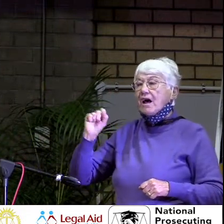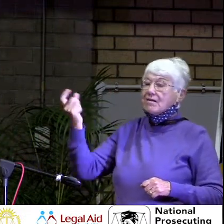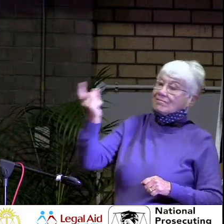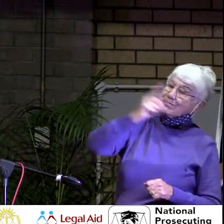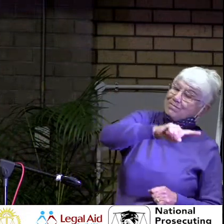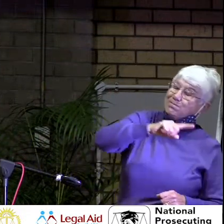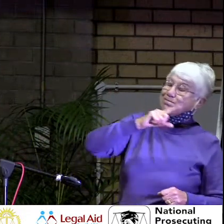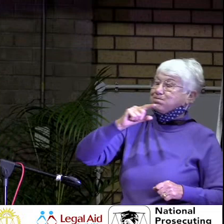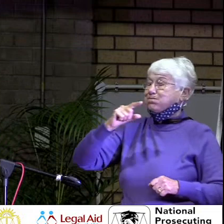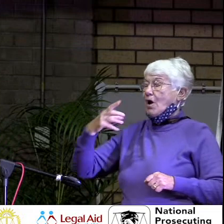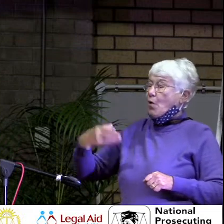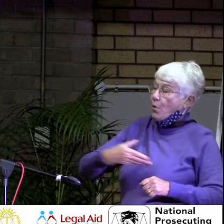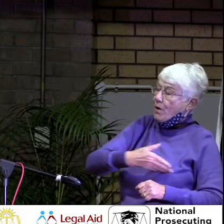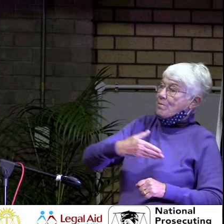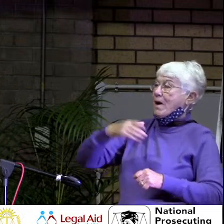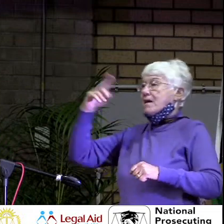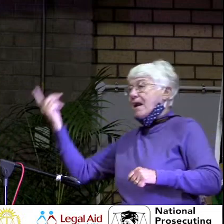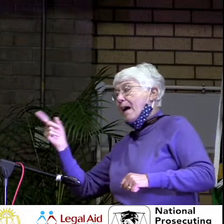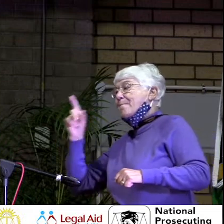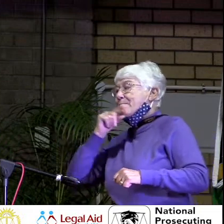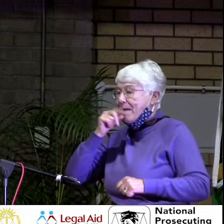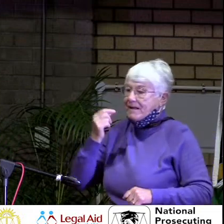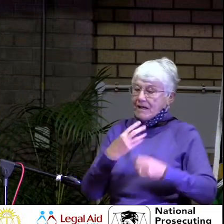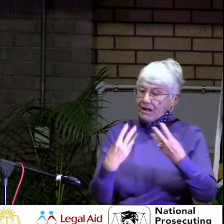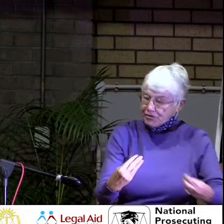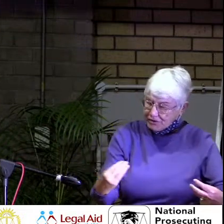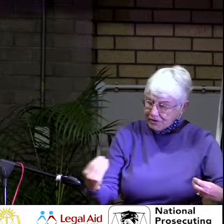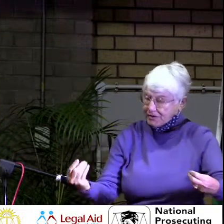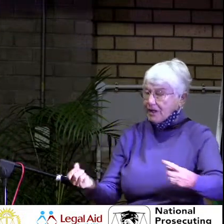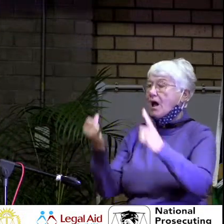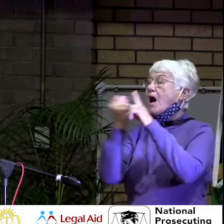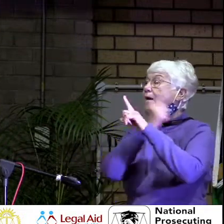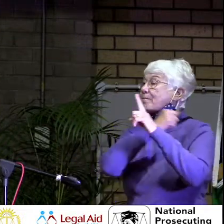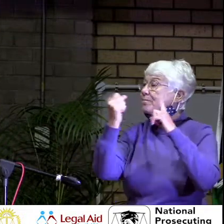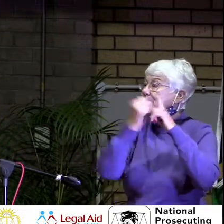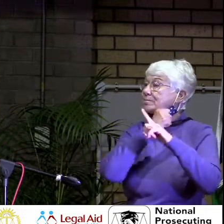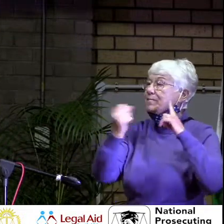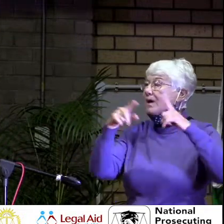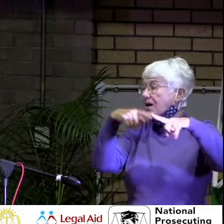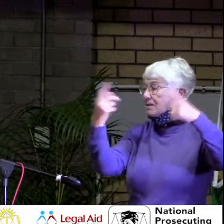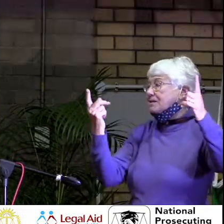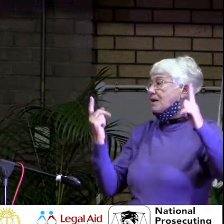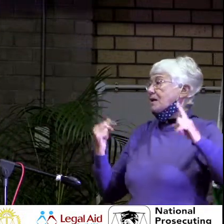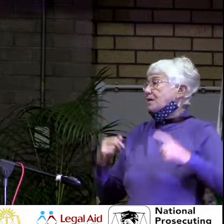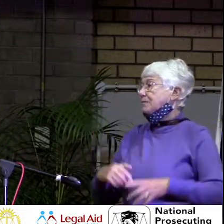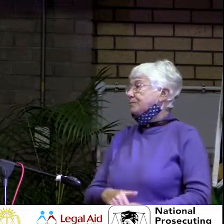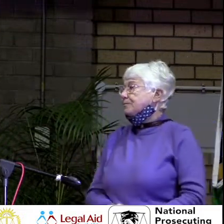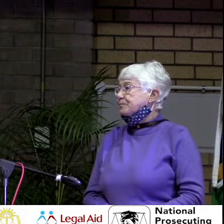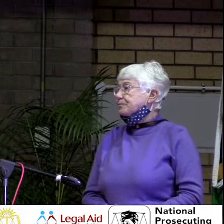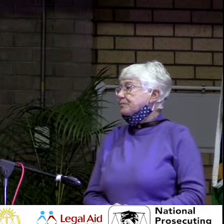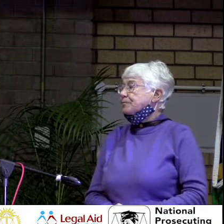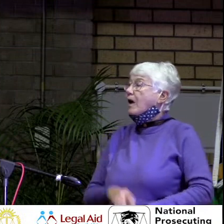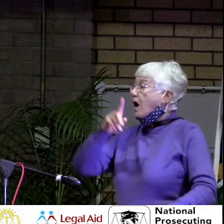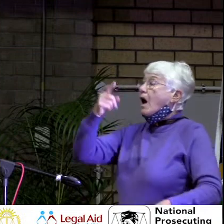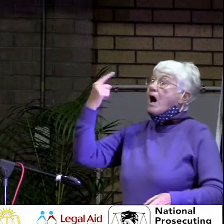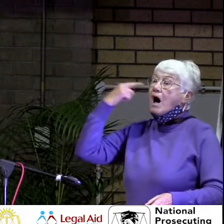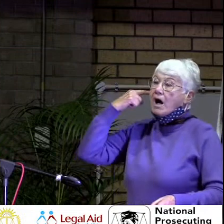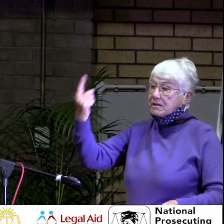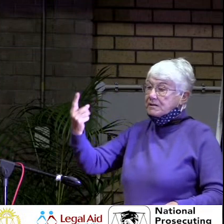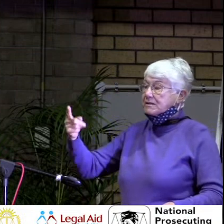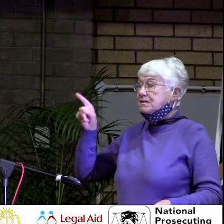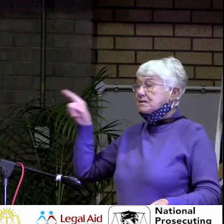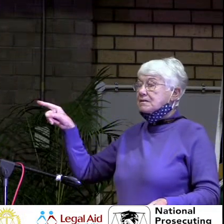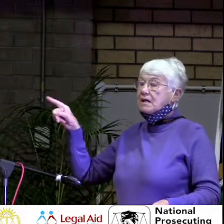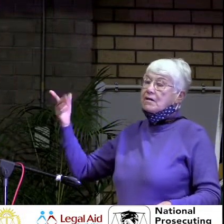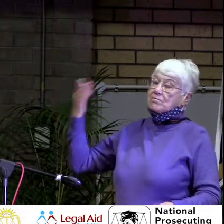touched the lives of all and left a devastating impact on our country. As you heard from Mr.